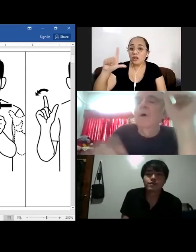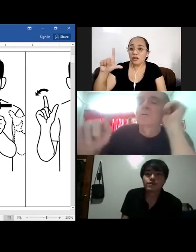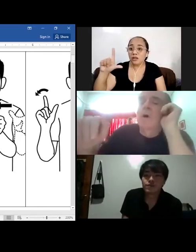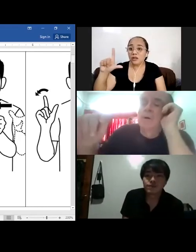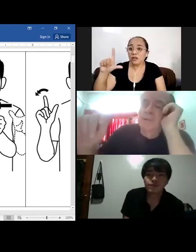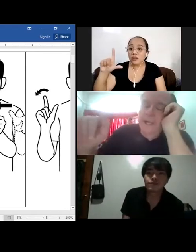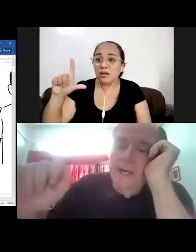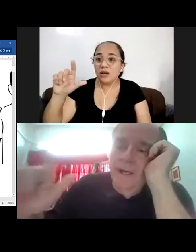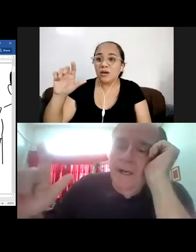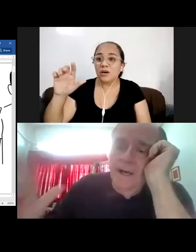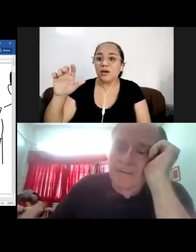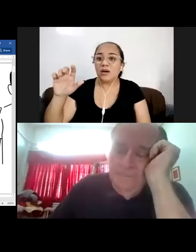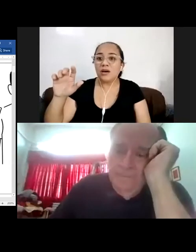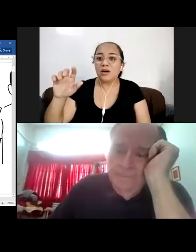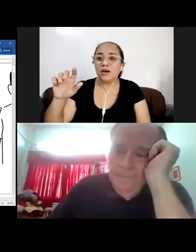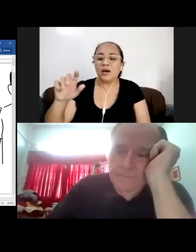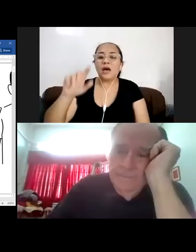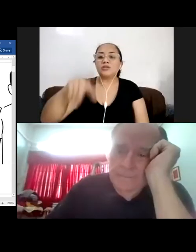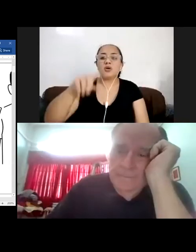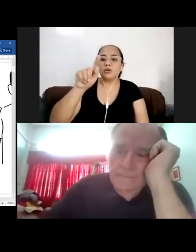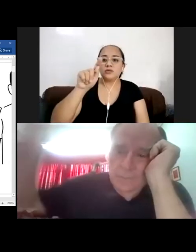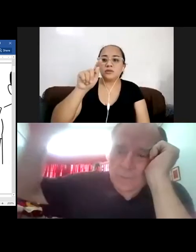Tall, tall, tall, T-A-L-L.